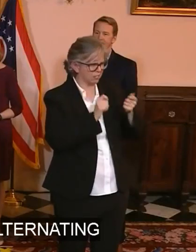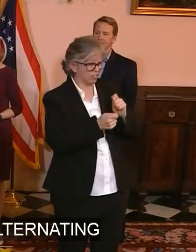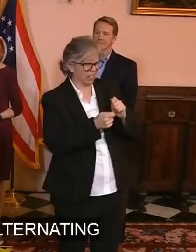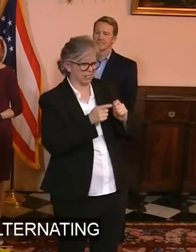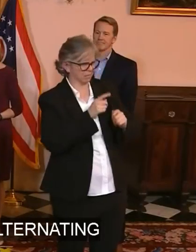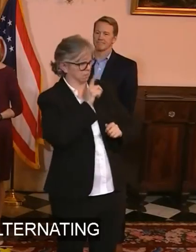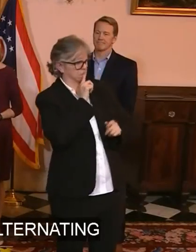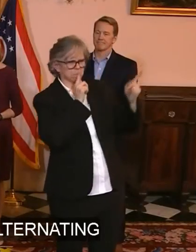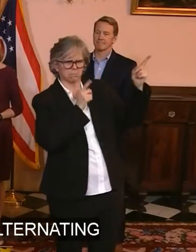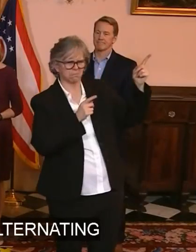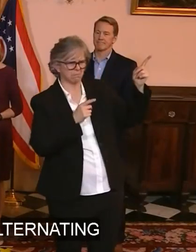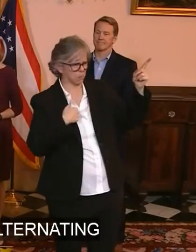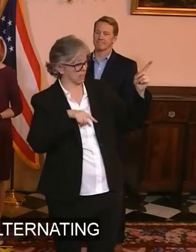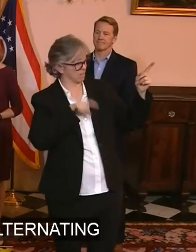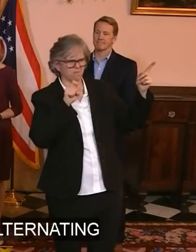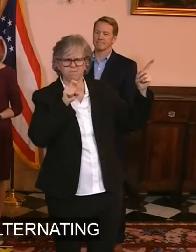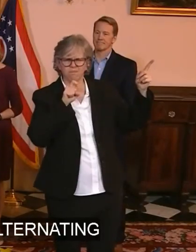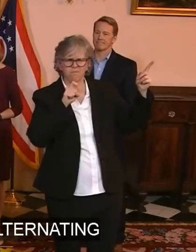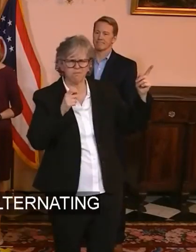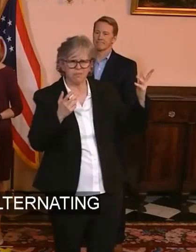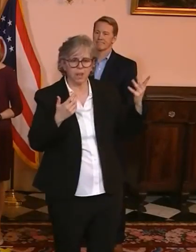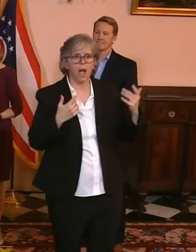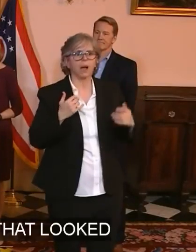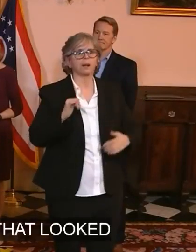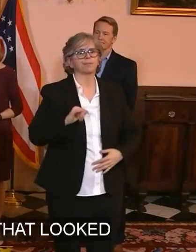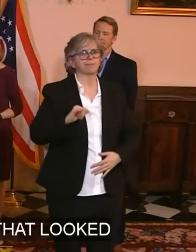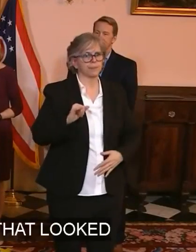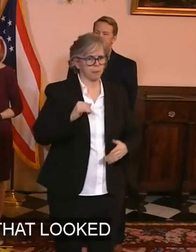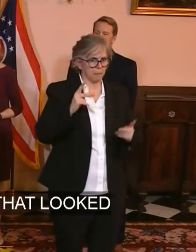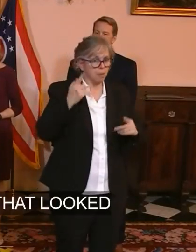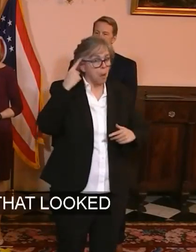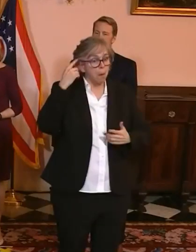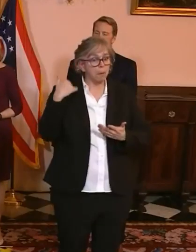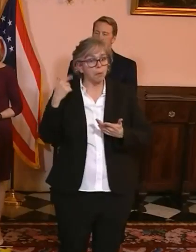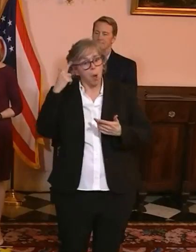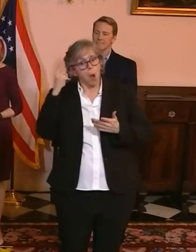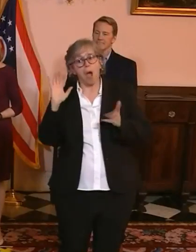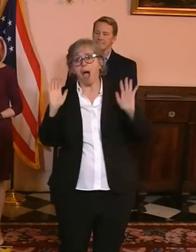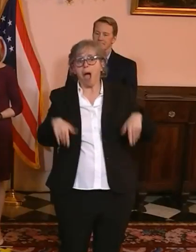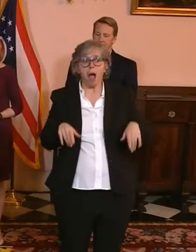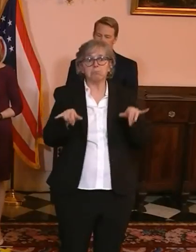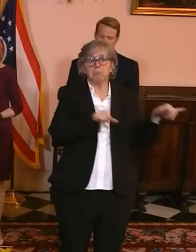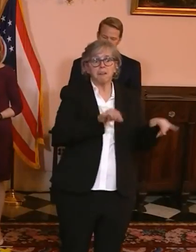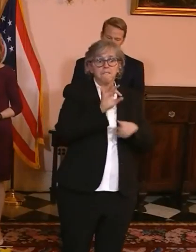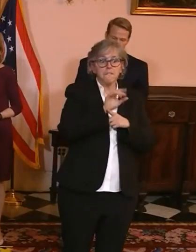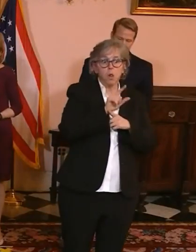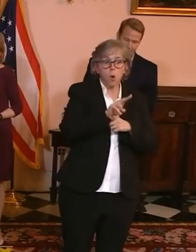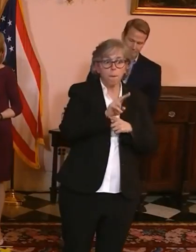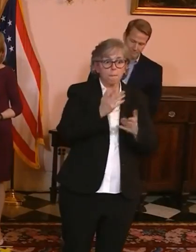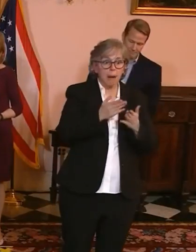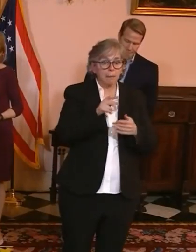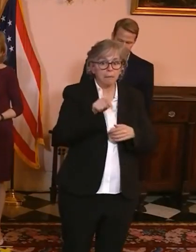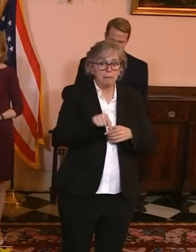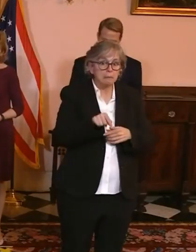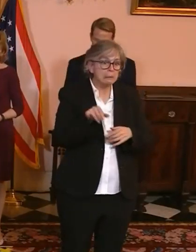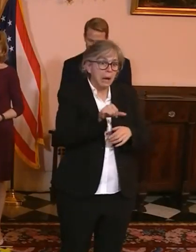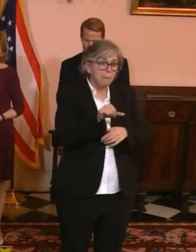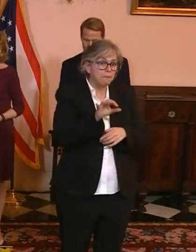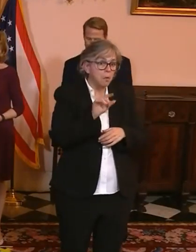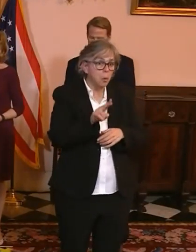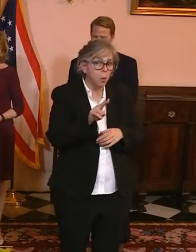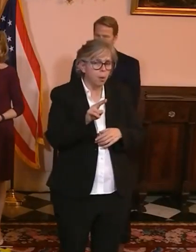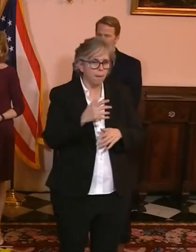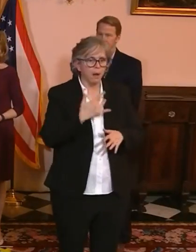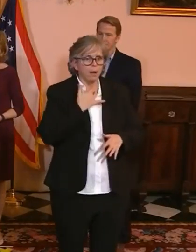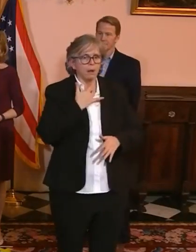with this. And of course, then in late February, we saw the cases on the coast of people, our folks from Ohio, returning